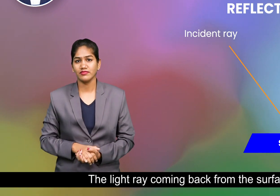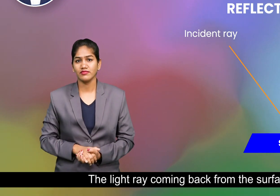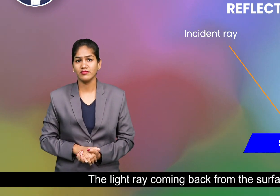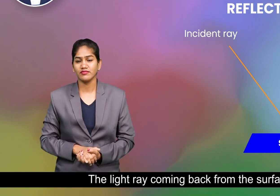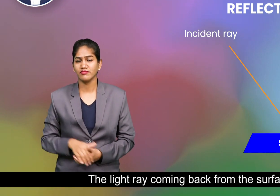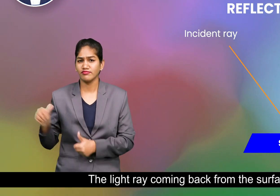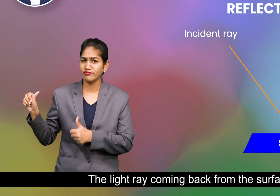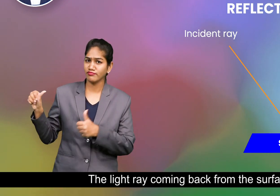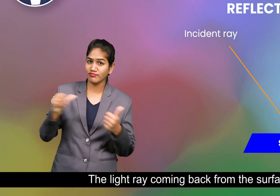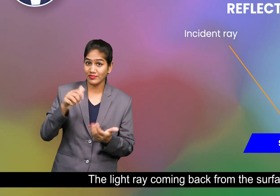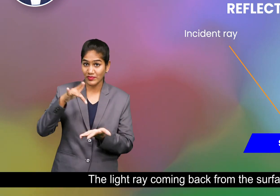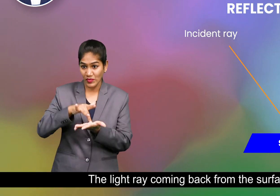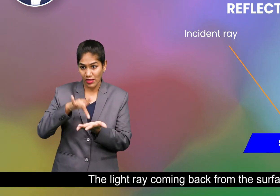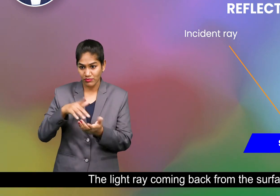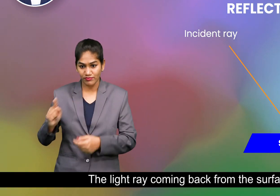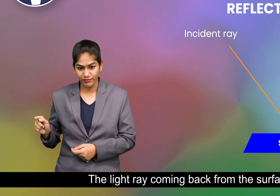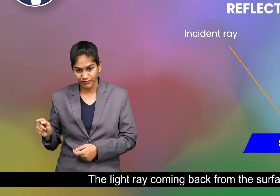coming back from the surface